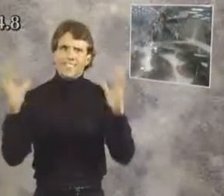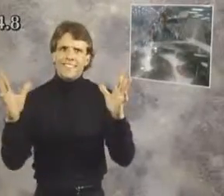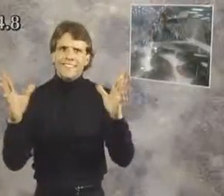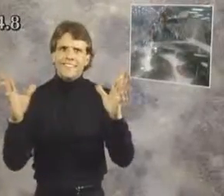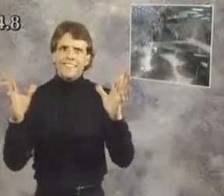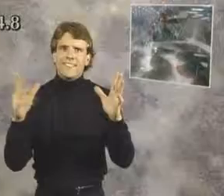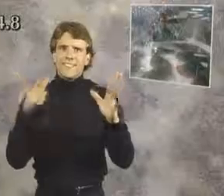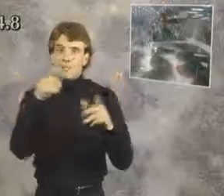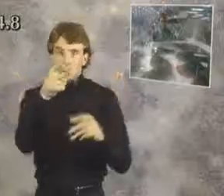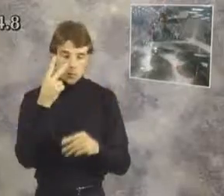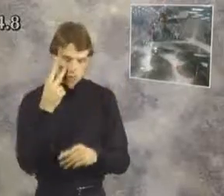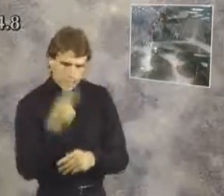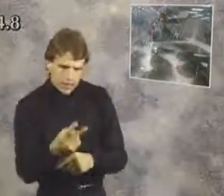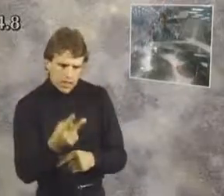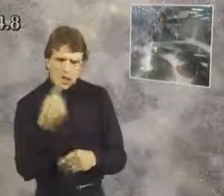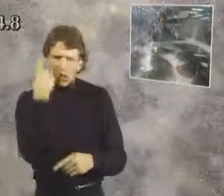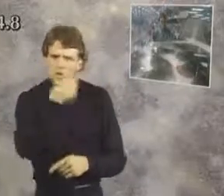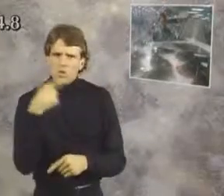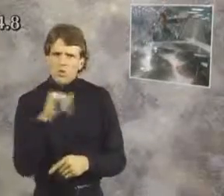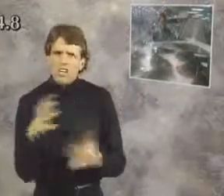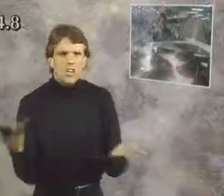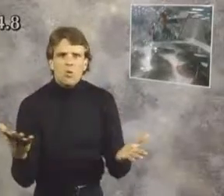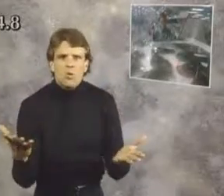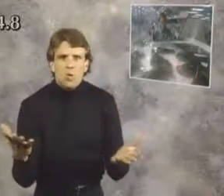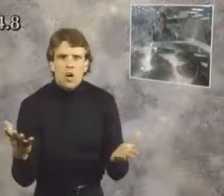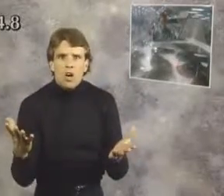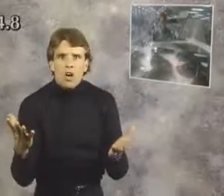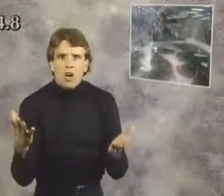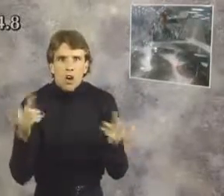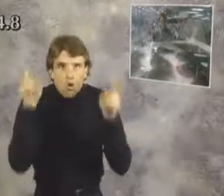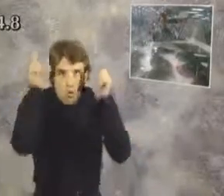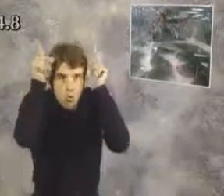This sign clearly depicts a lobster's claws.